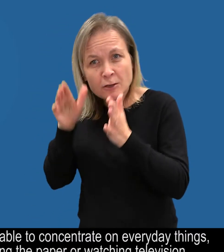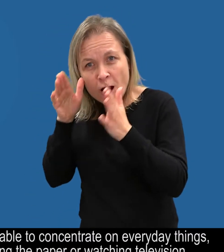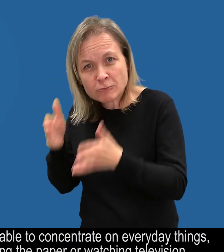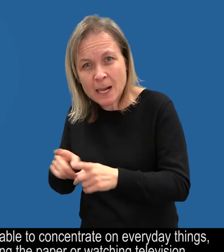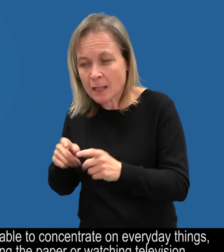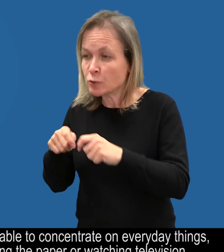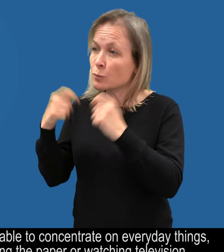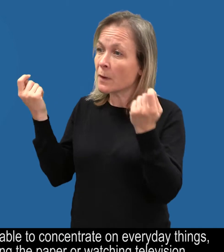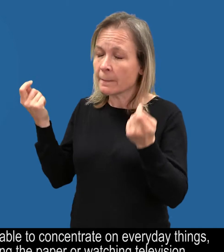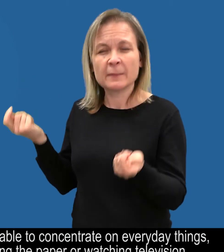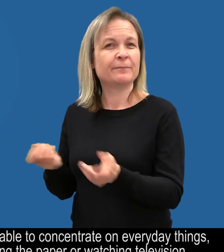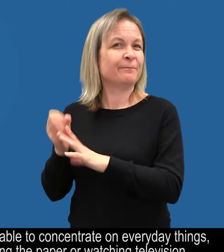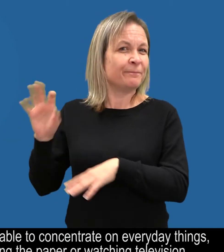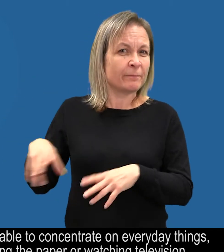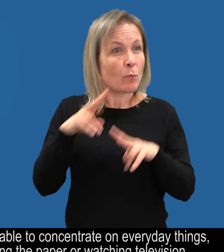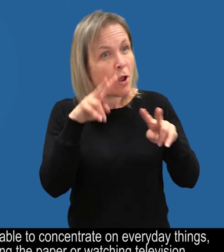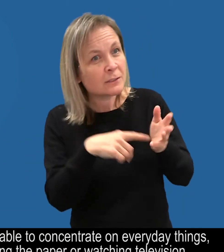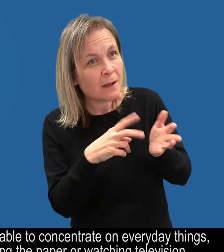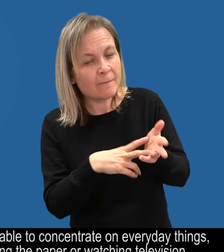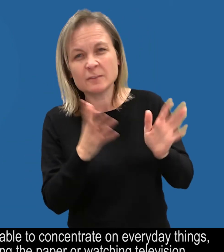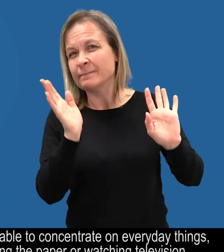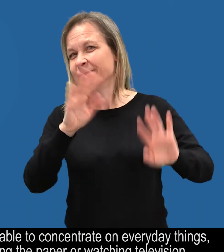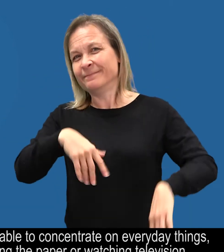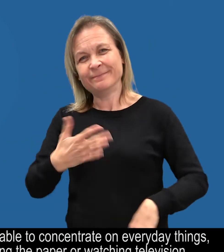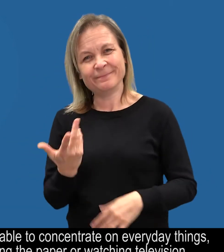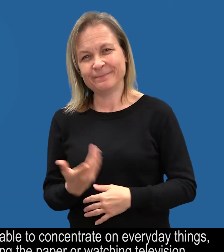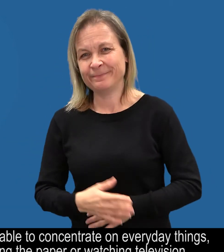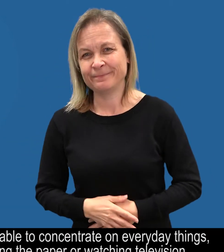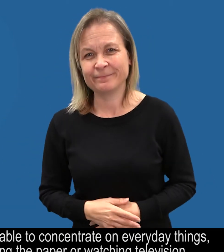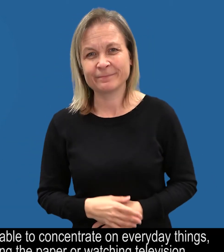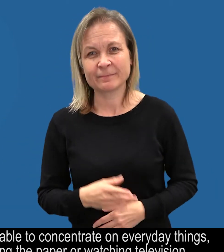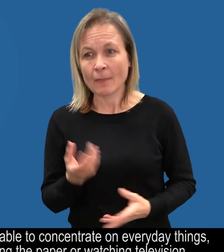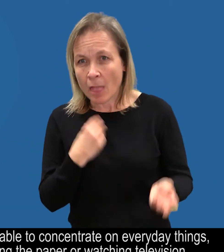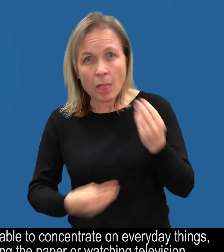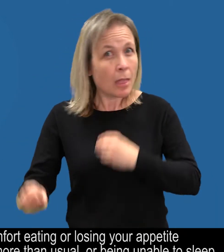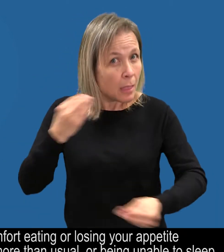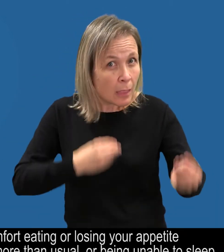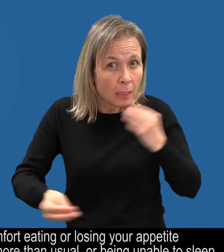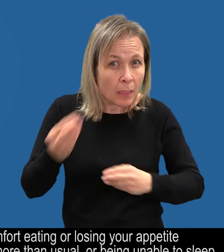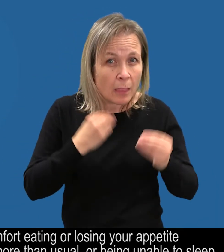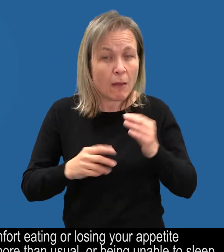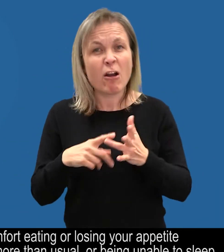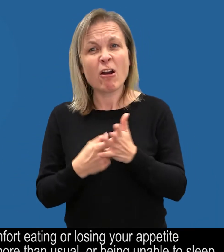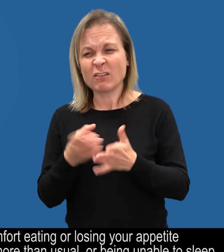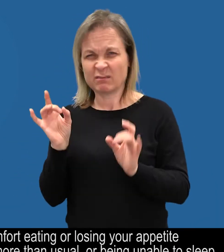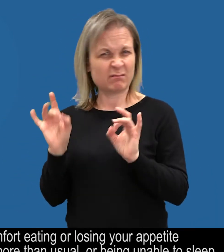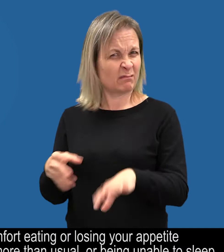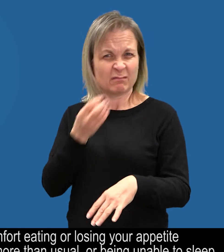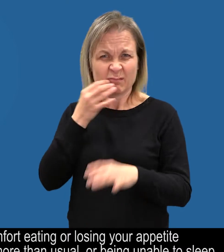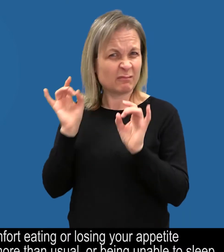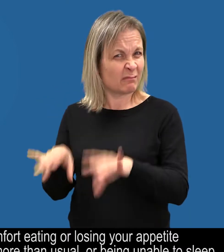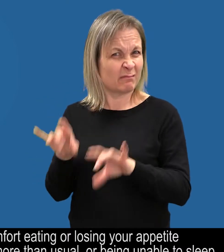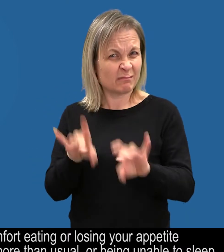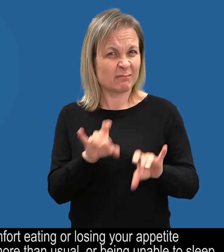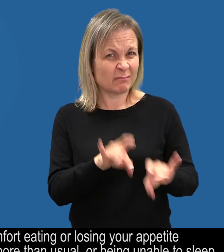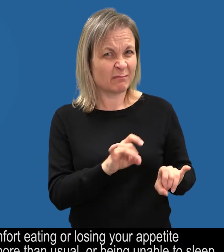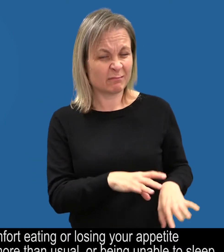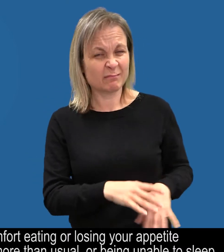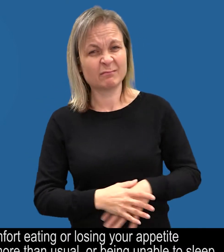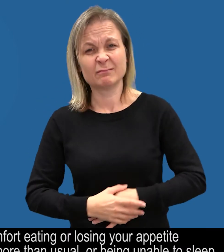not being able to concentrate on everyday things like reading the paper or watching television, comfort eating or losing your appetite,